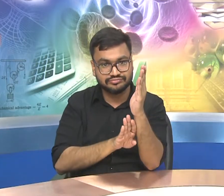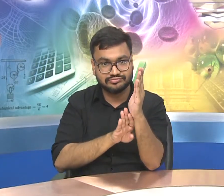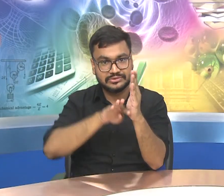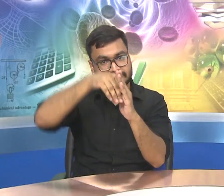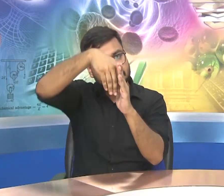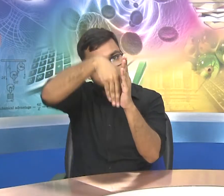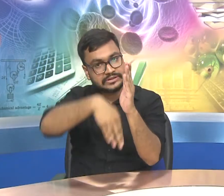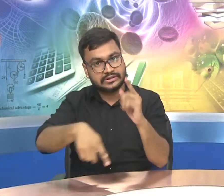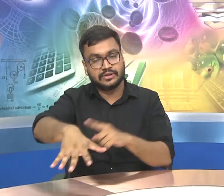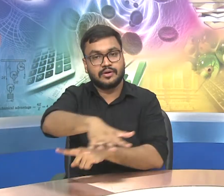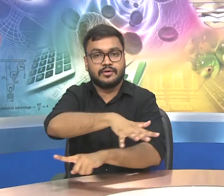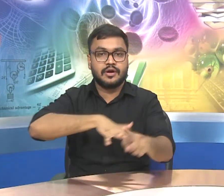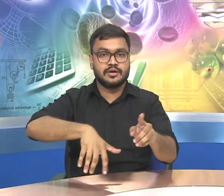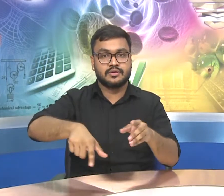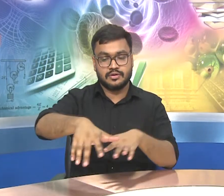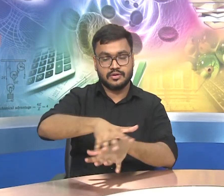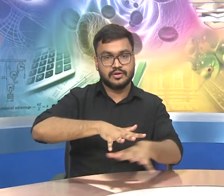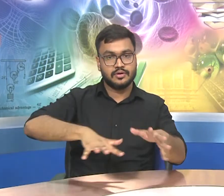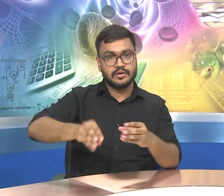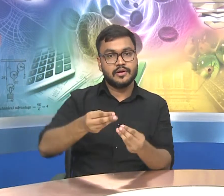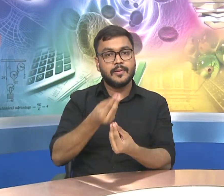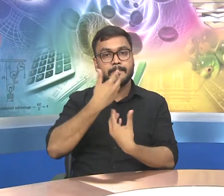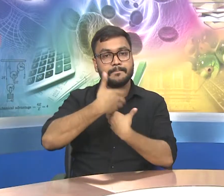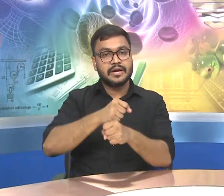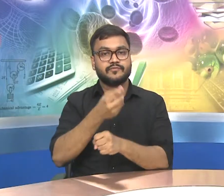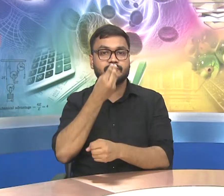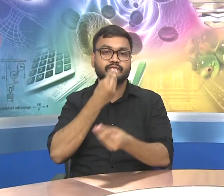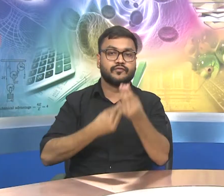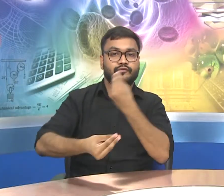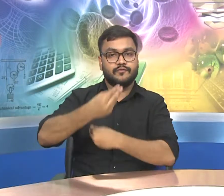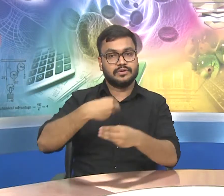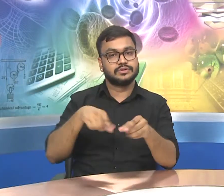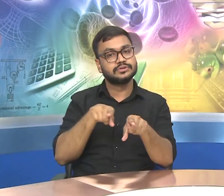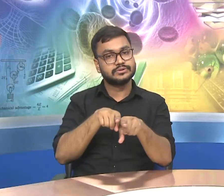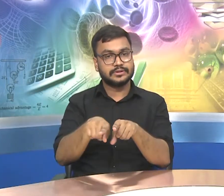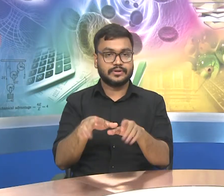such as earthworms and some insects.